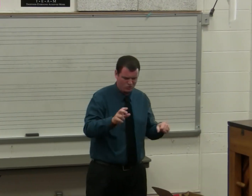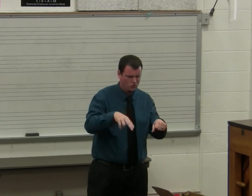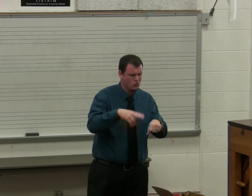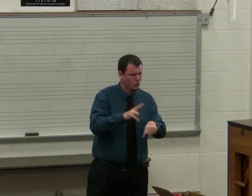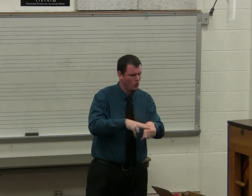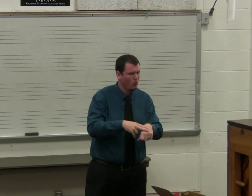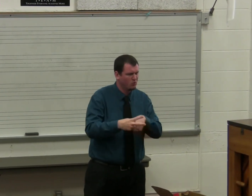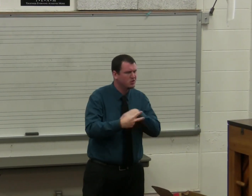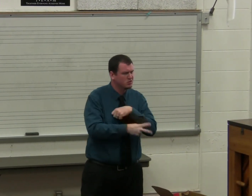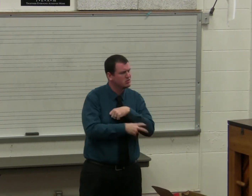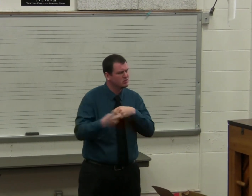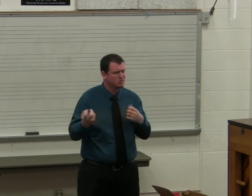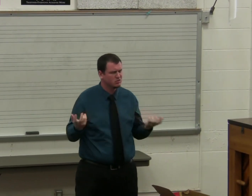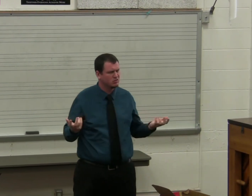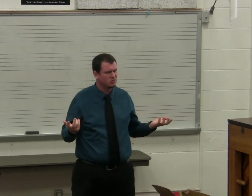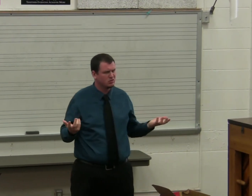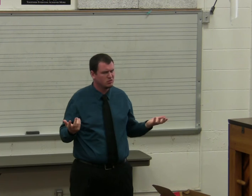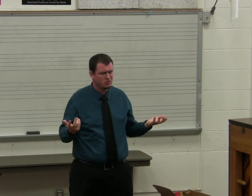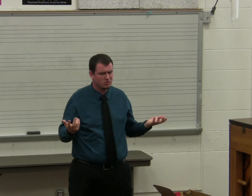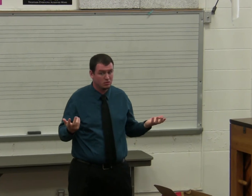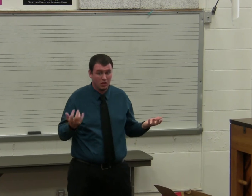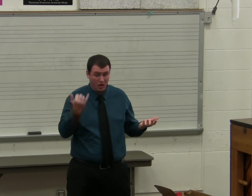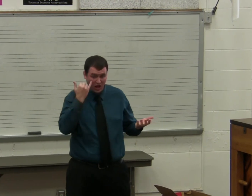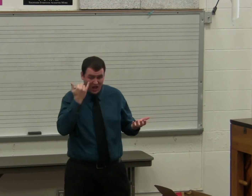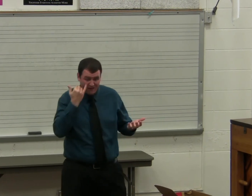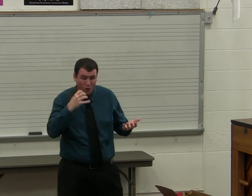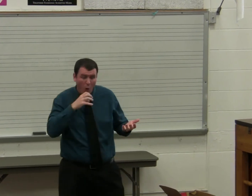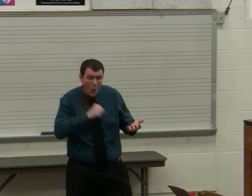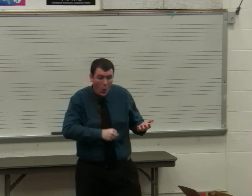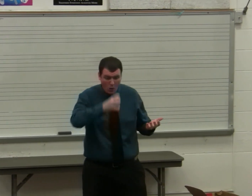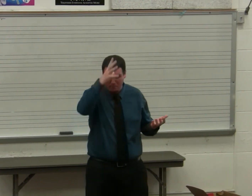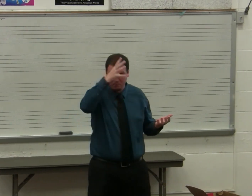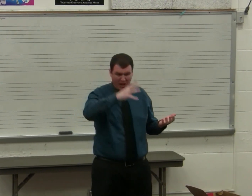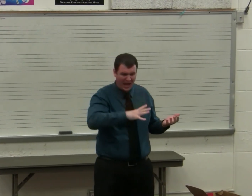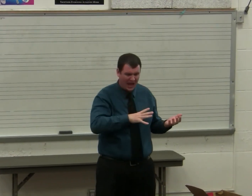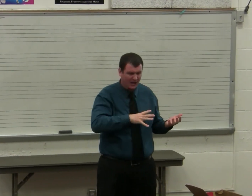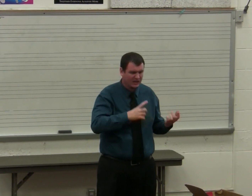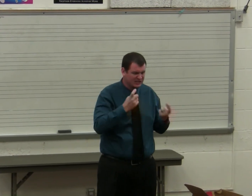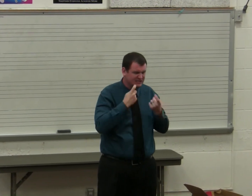for those that aren't saved, it's normal. They'll feel normal to do that. If